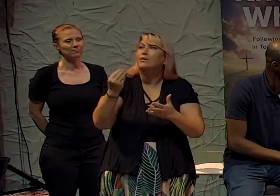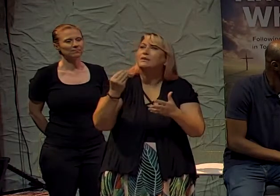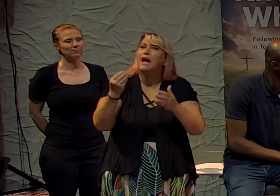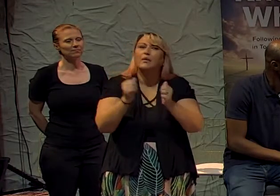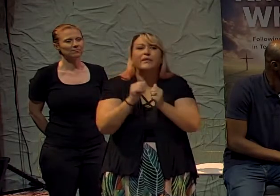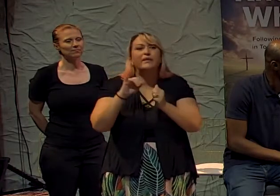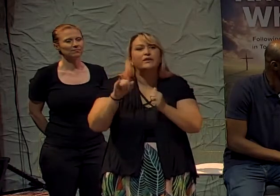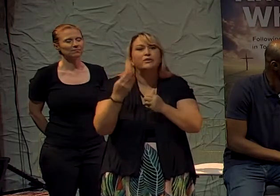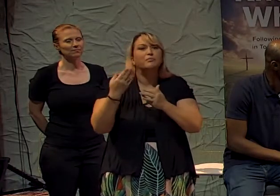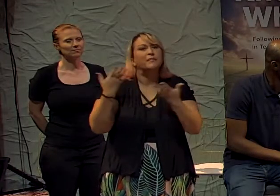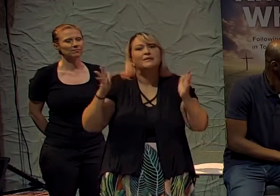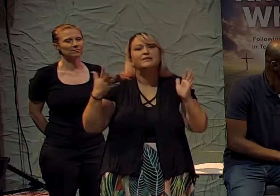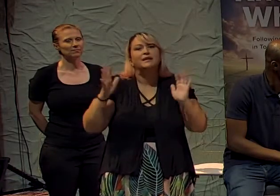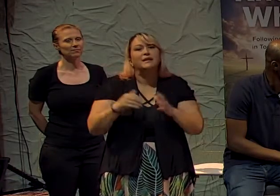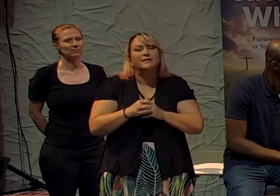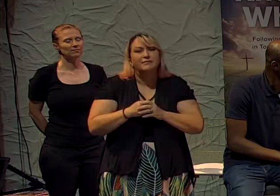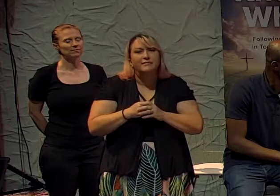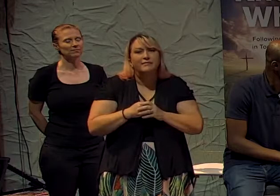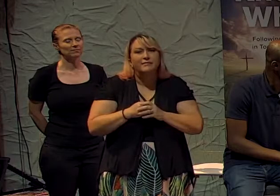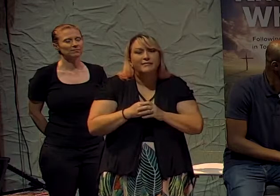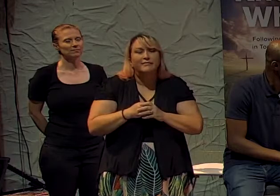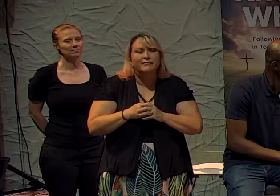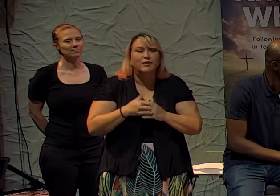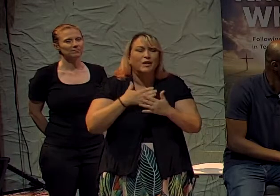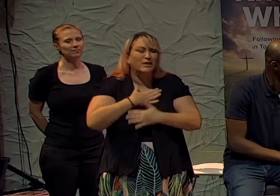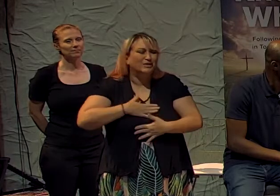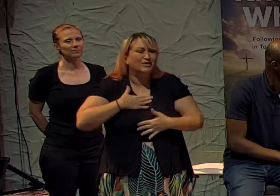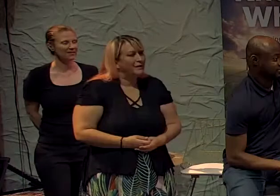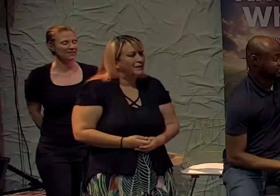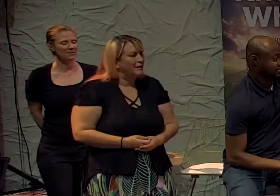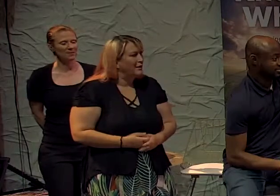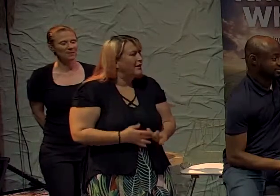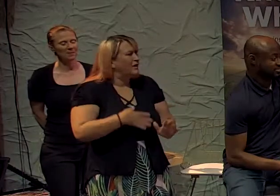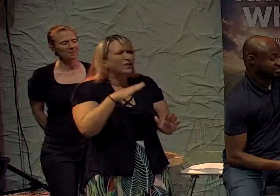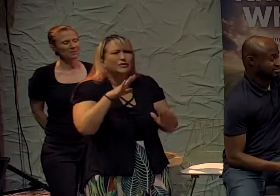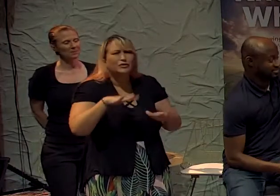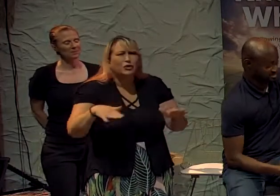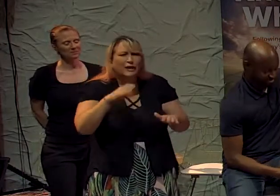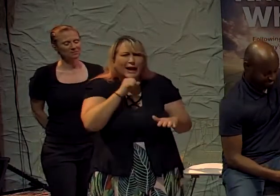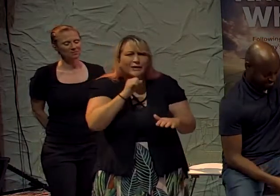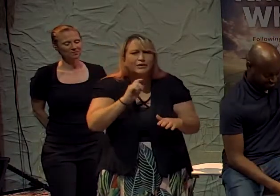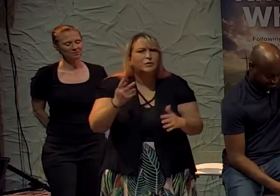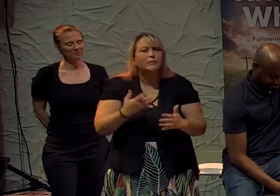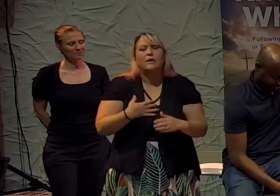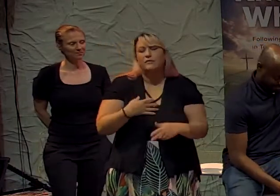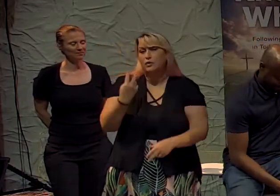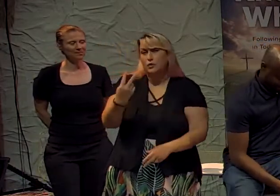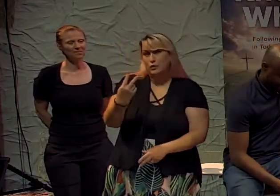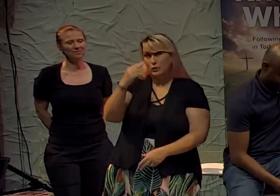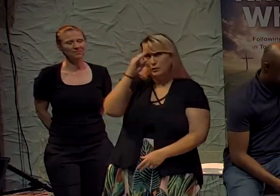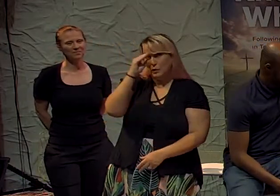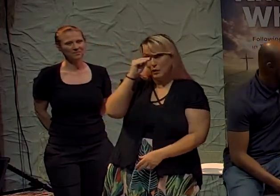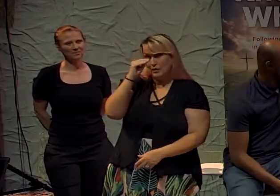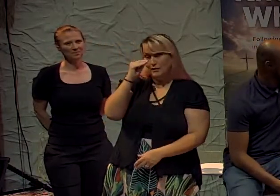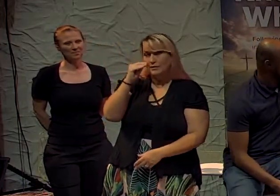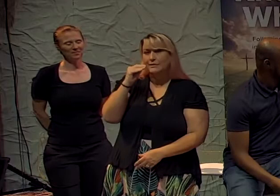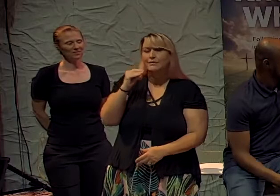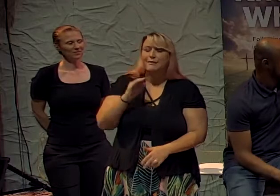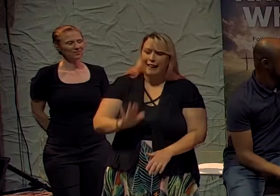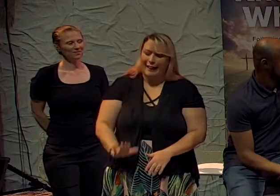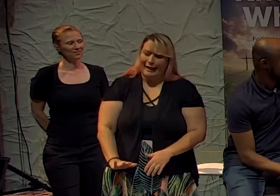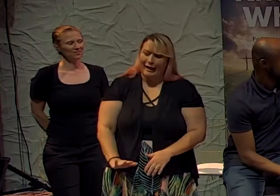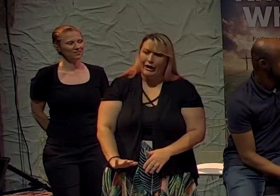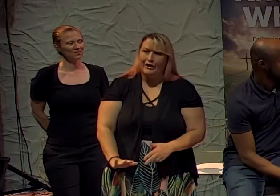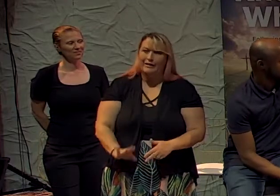I mean, that's all it is. And you just want to enjoy life together and see things. Yes. So names, we that kind have of thing. 2 boys, and they are